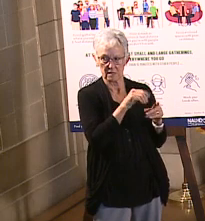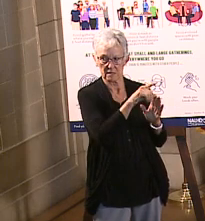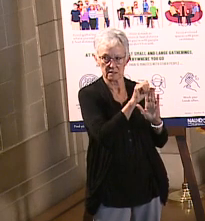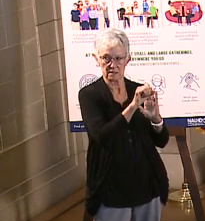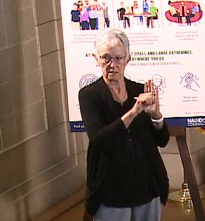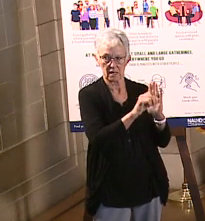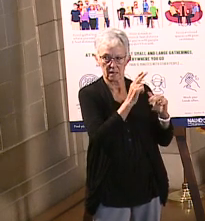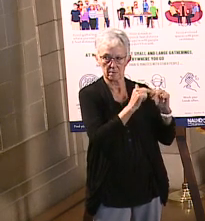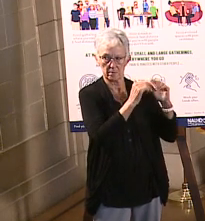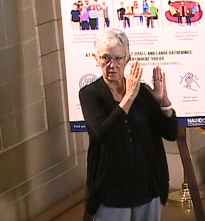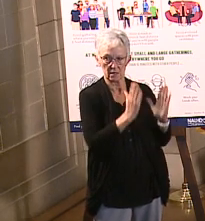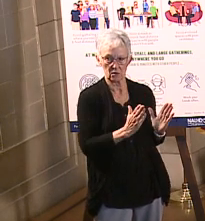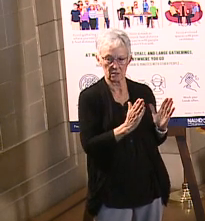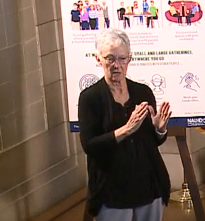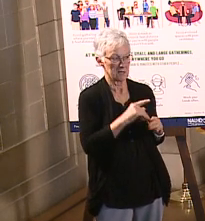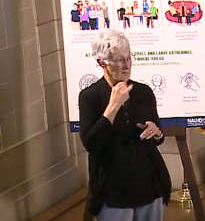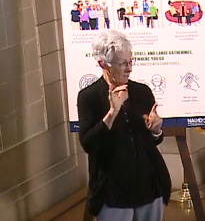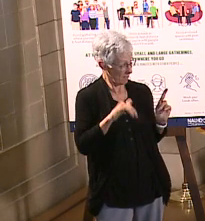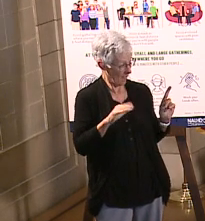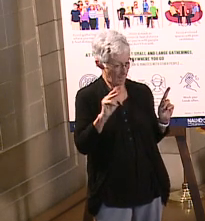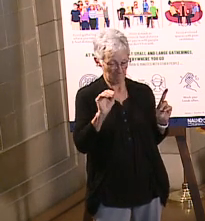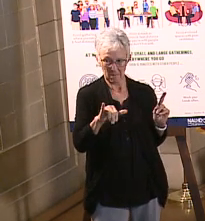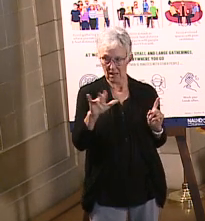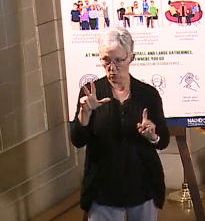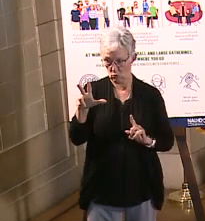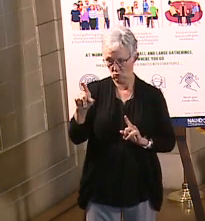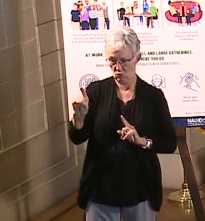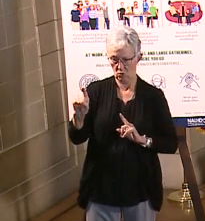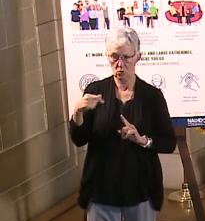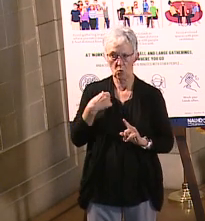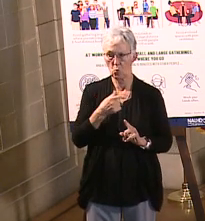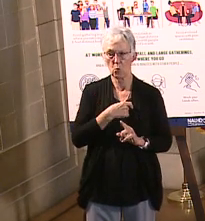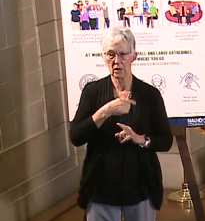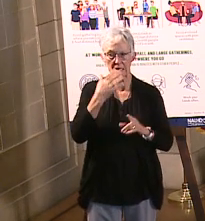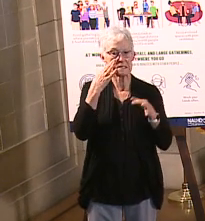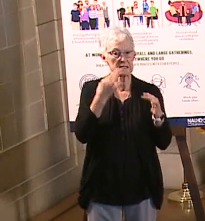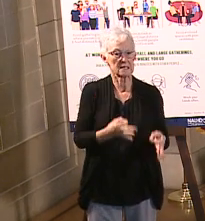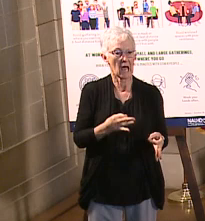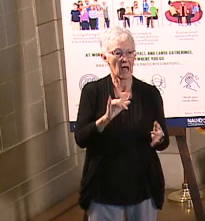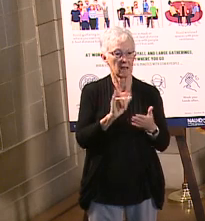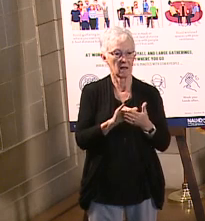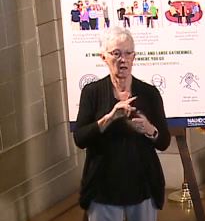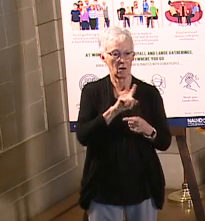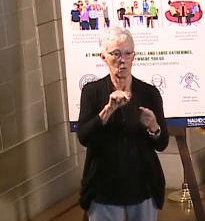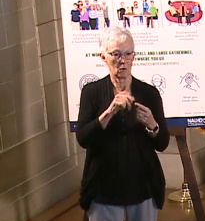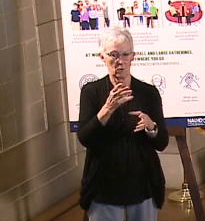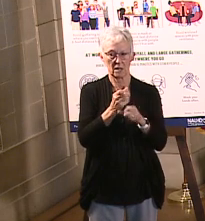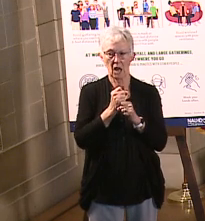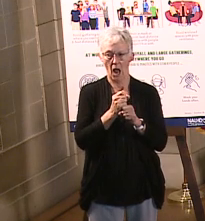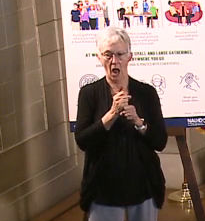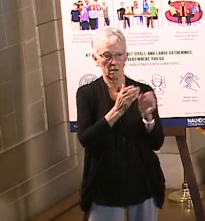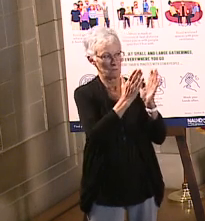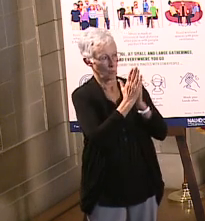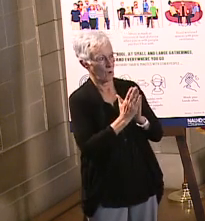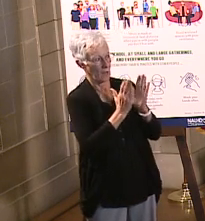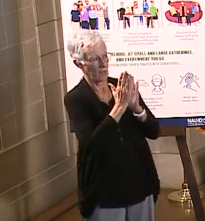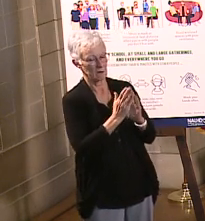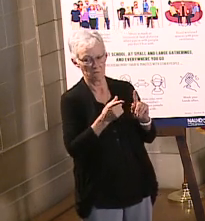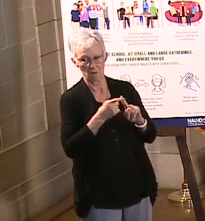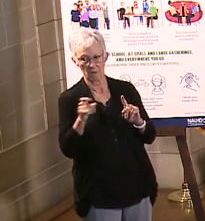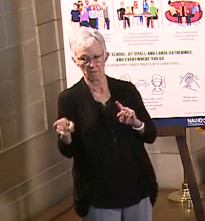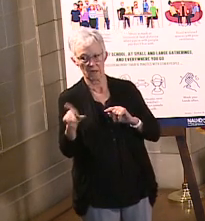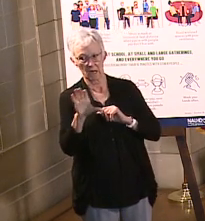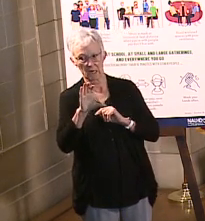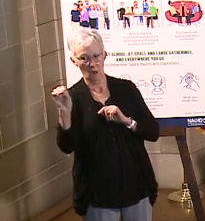with regard to May 31st, that was a decision we made as we were evaluating the requests that were coming in from the counties, and certainly additional guidance from the